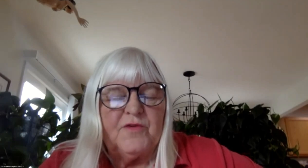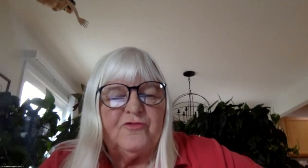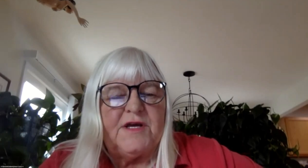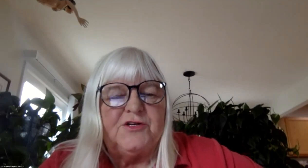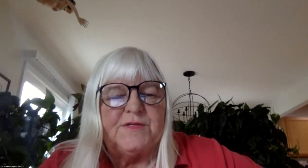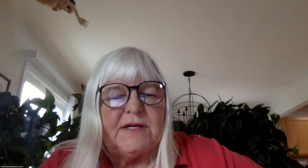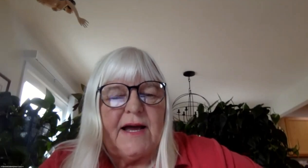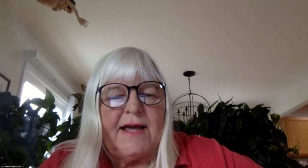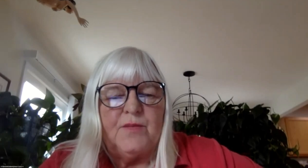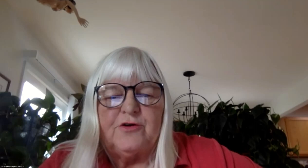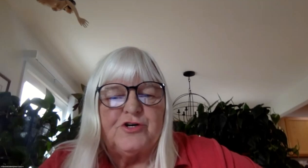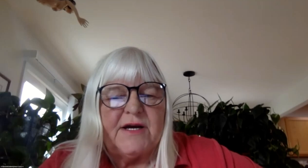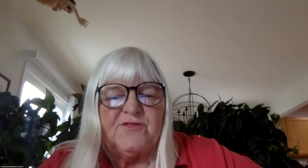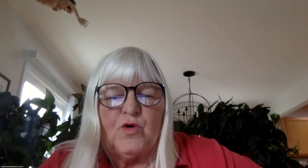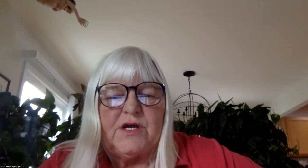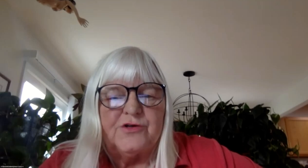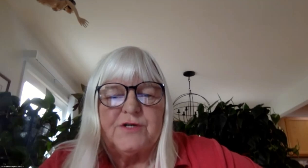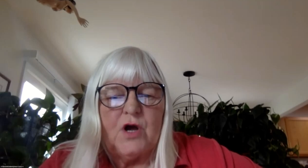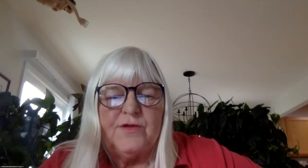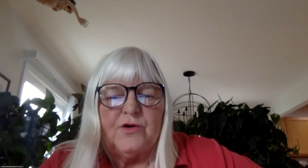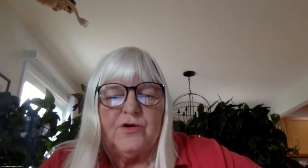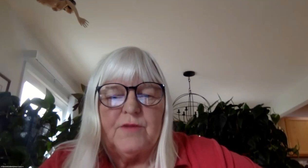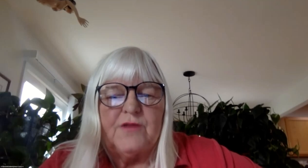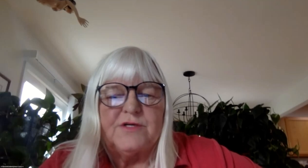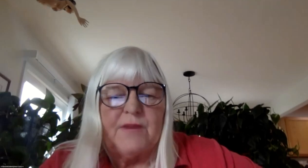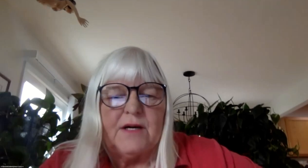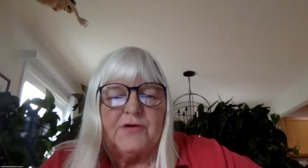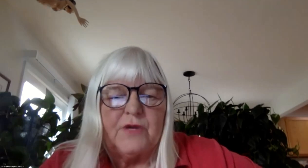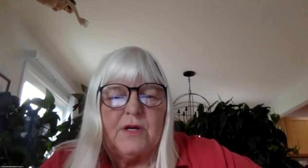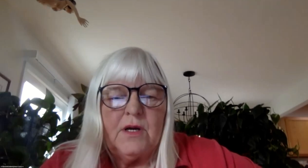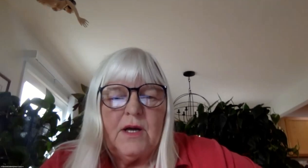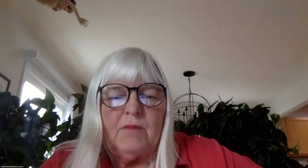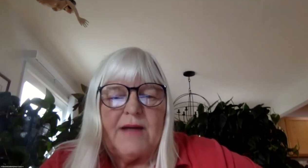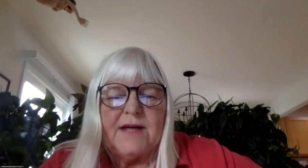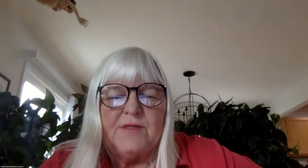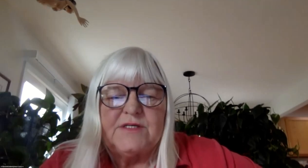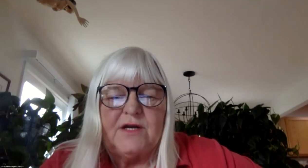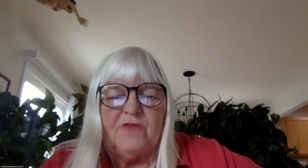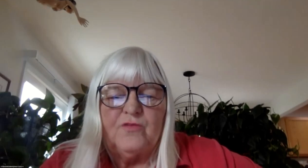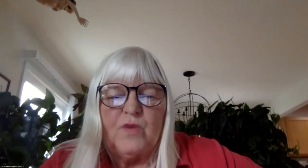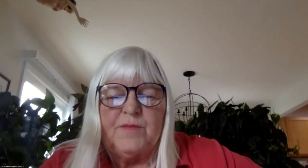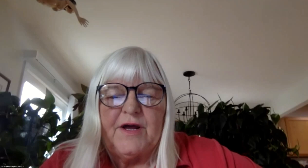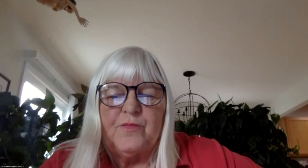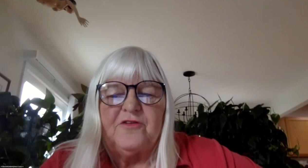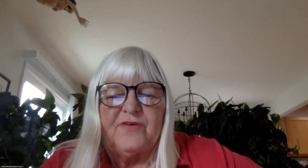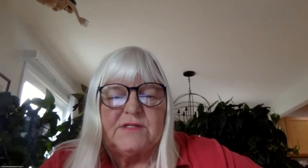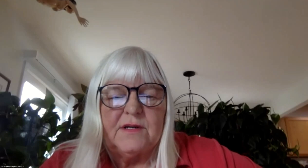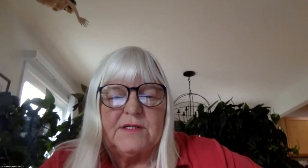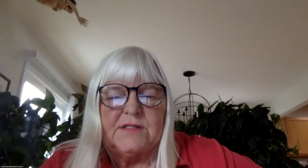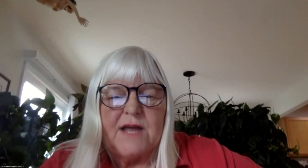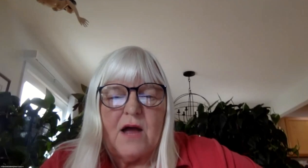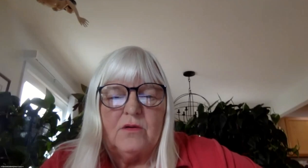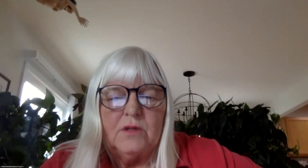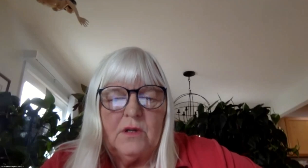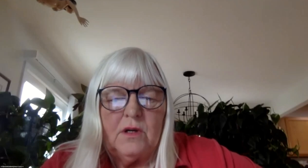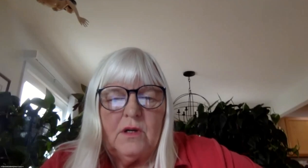Arab woman from Egypt said, I had a better chance 40 years ago than current mothers in my country. At my time, the state offered women better benefits than it